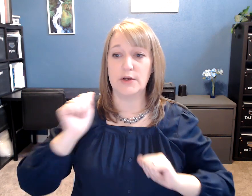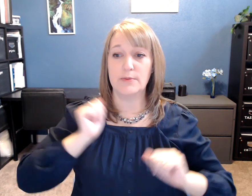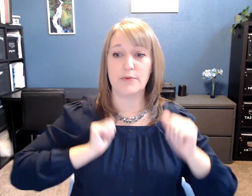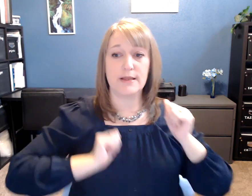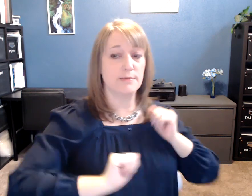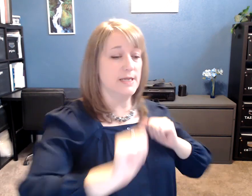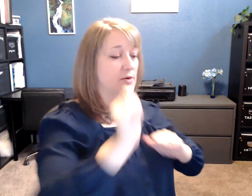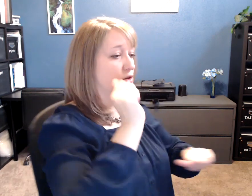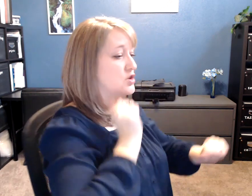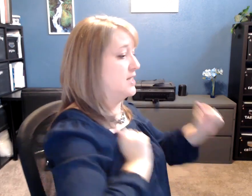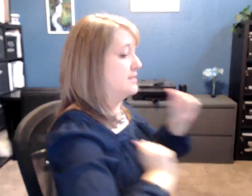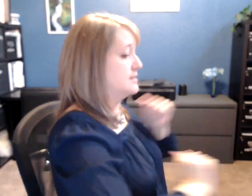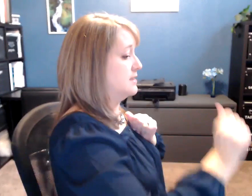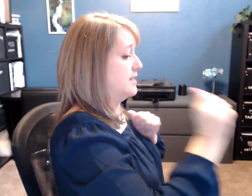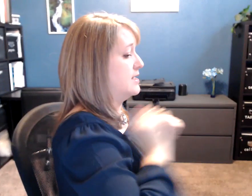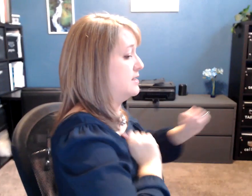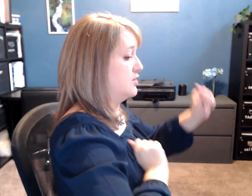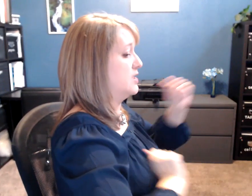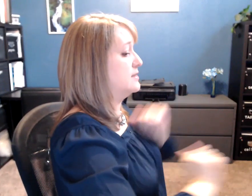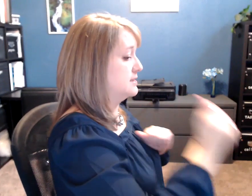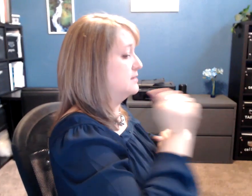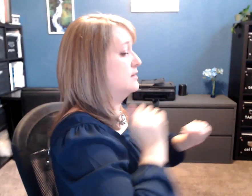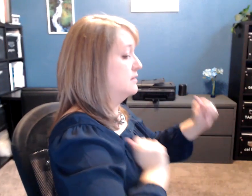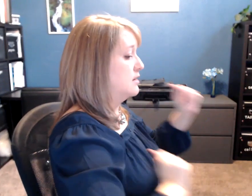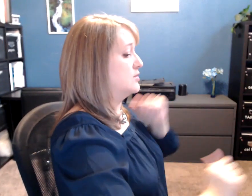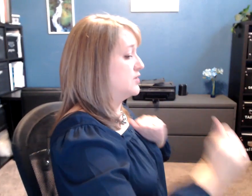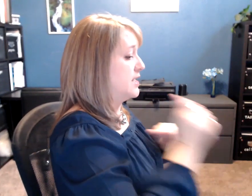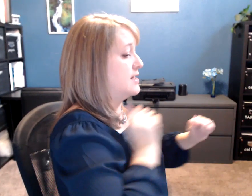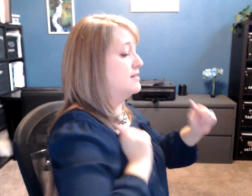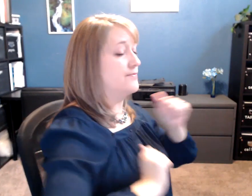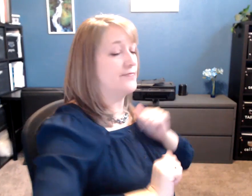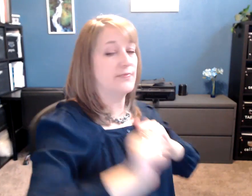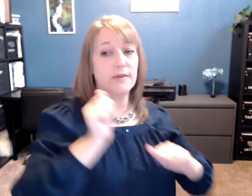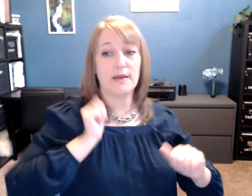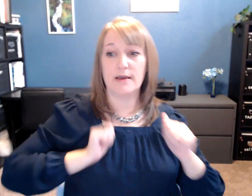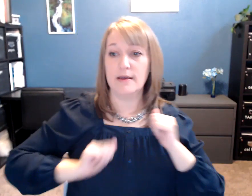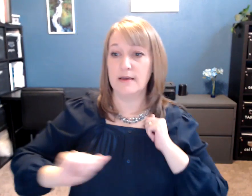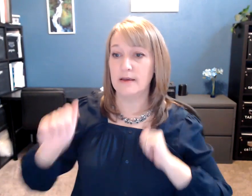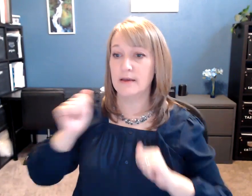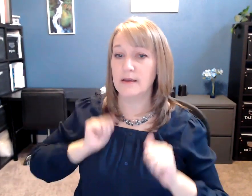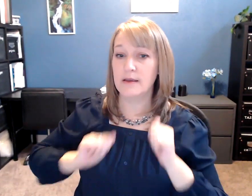to bring them down your chest, like hit your chest, alternating. Okay.